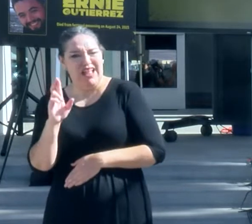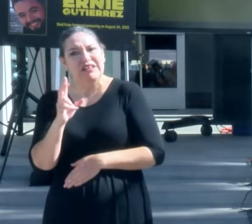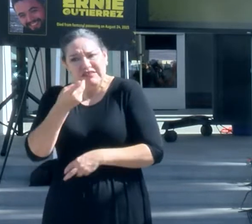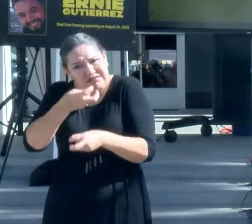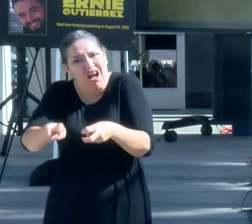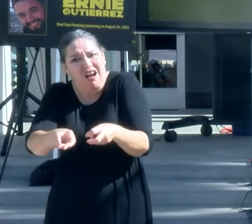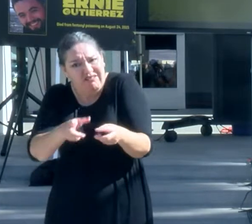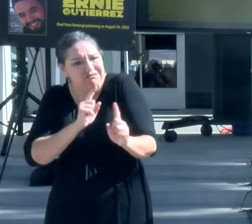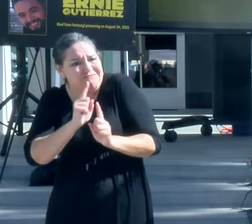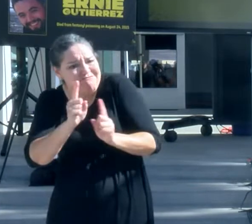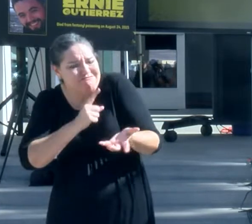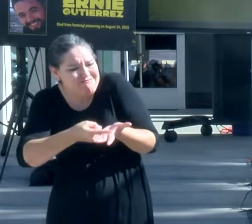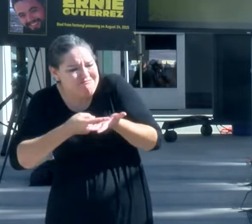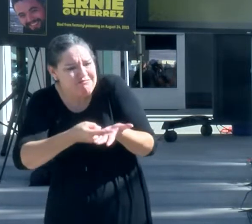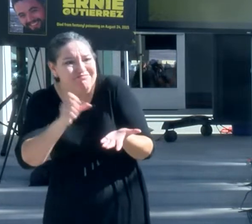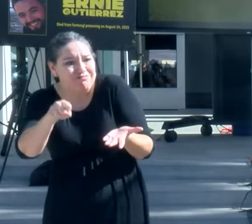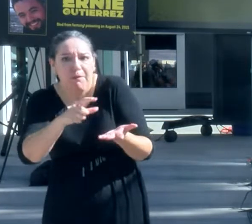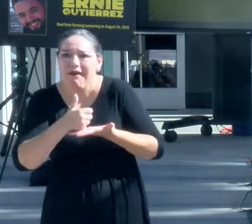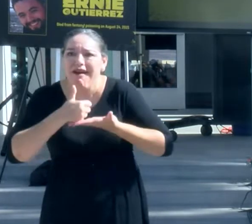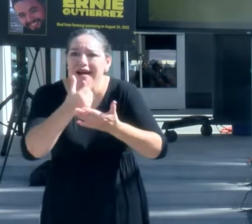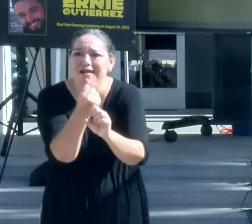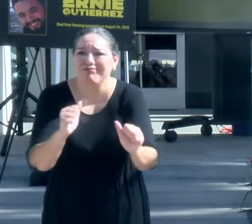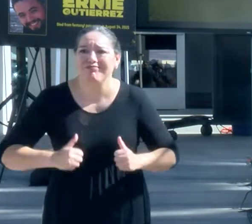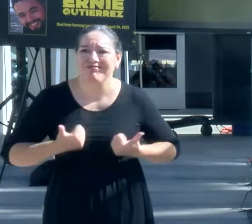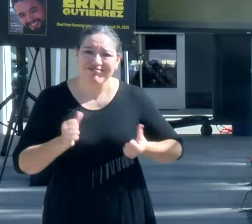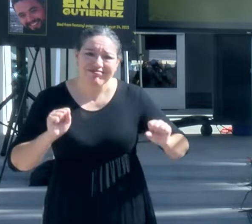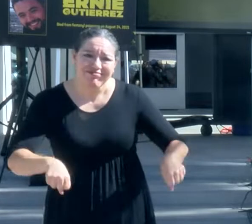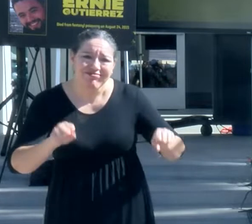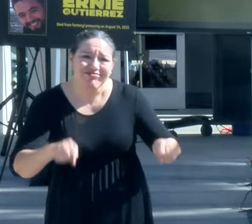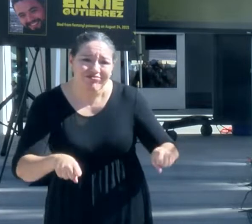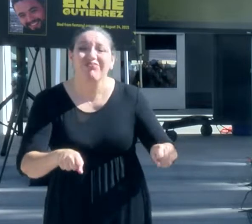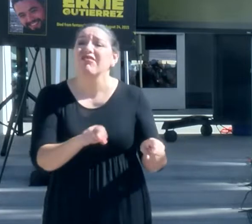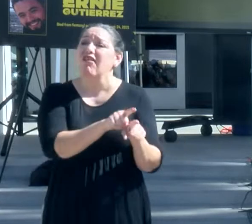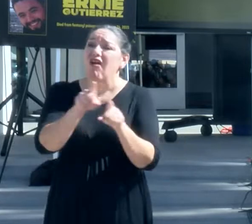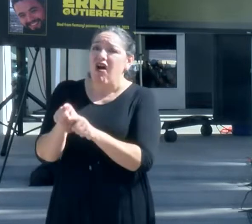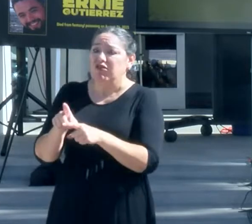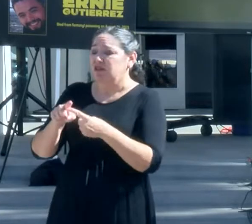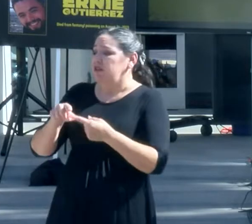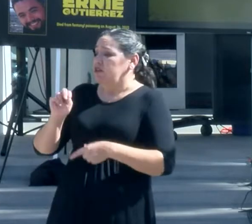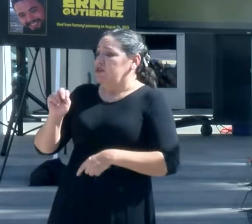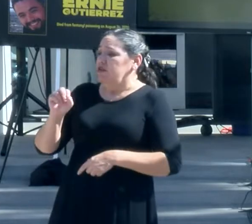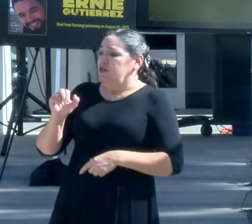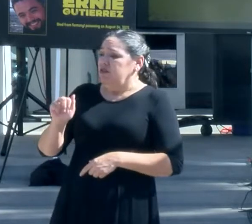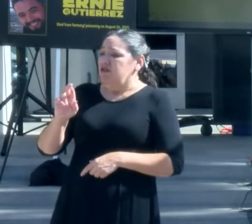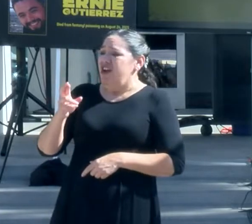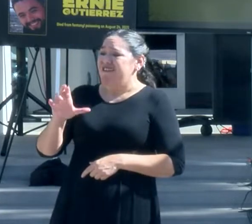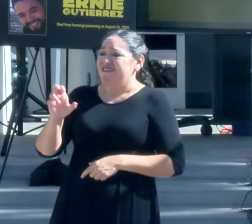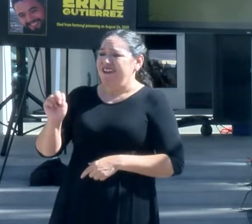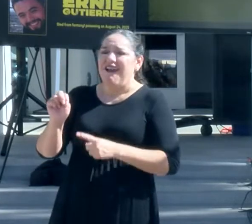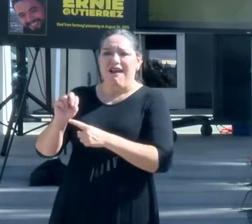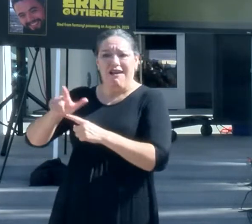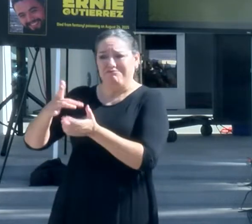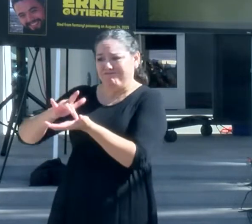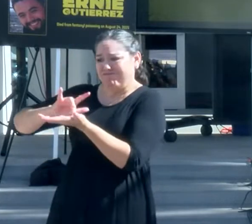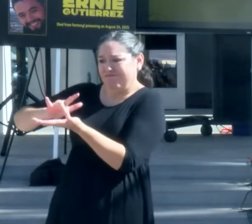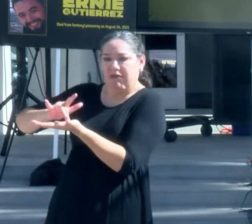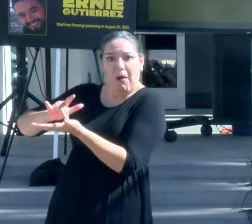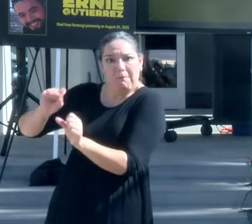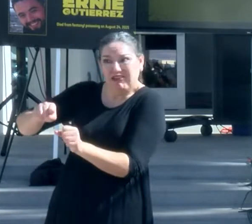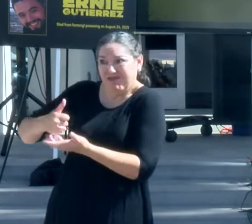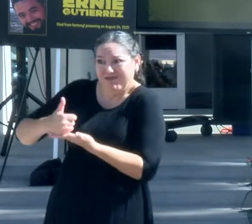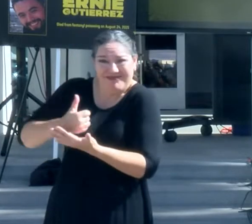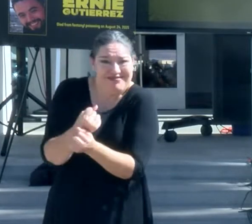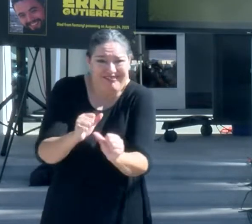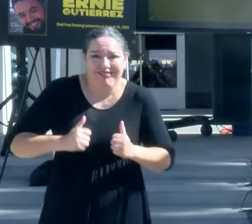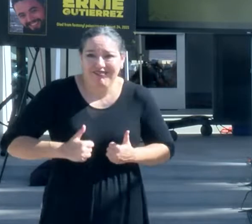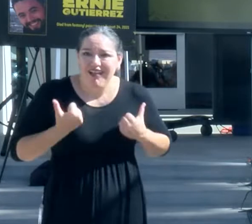can help save a person's life. Additionally, naloxone or Narcan is a potentially life-saving medication that can